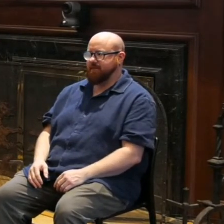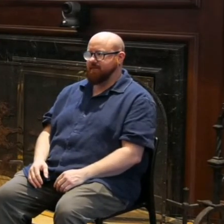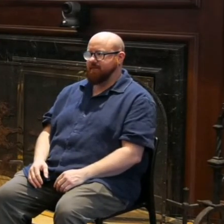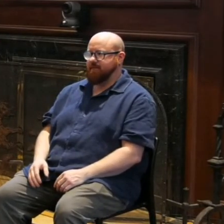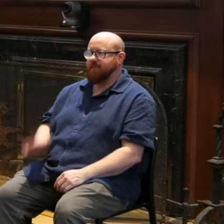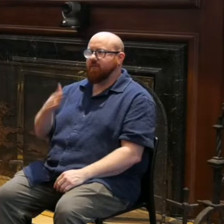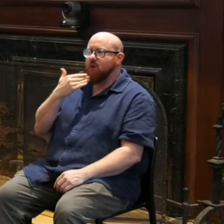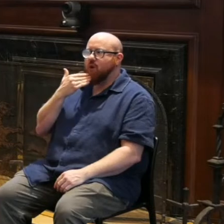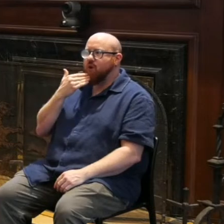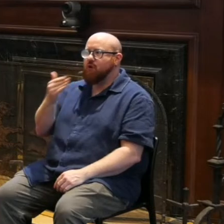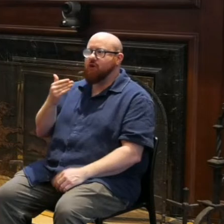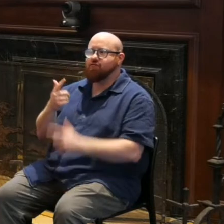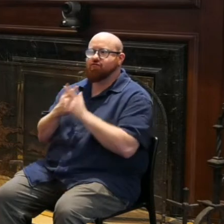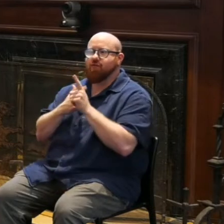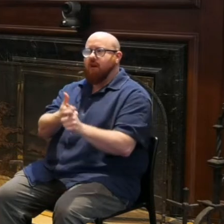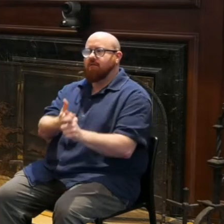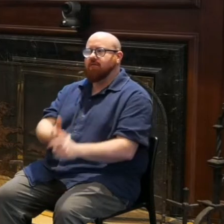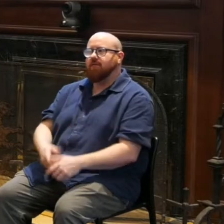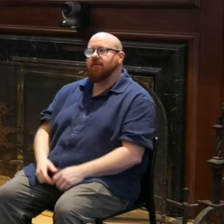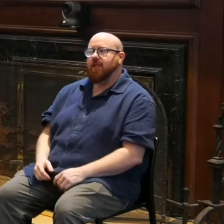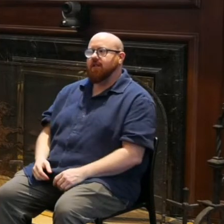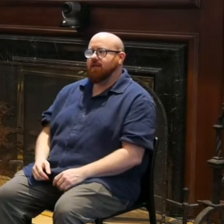A good run.